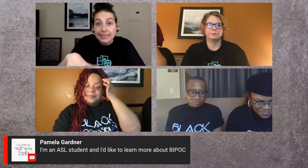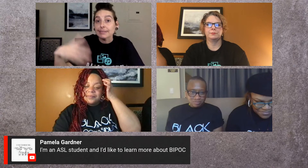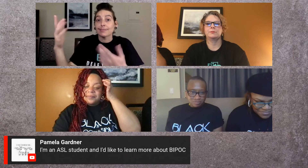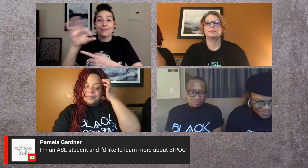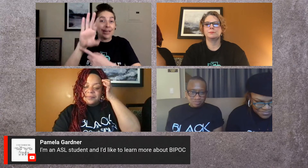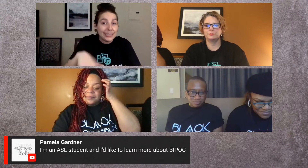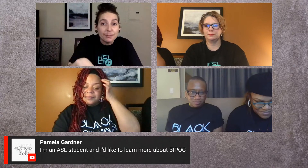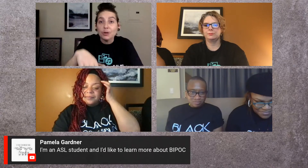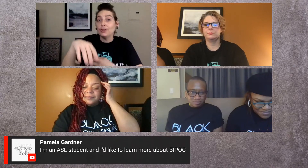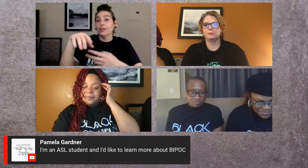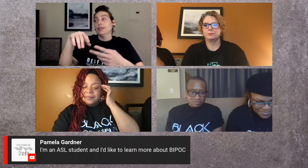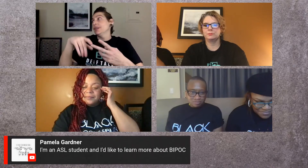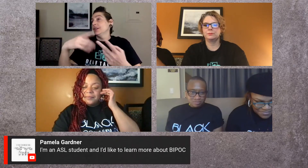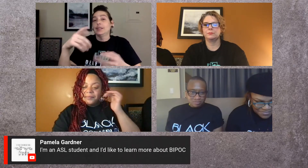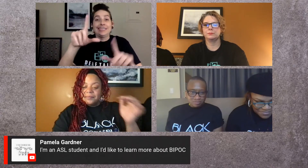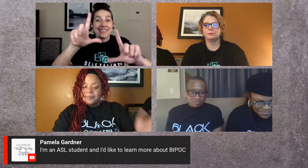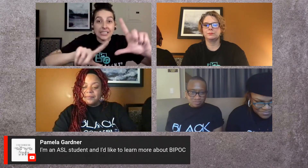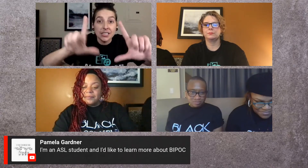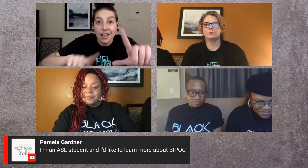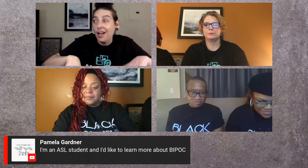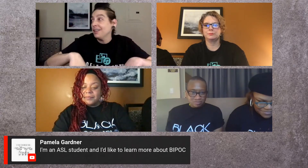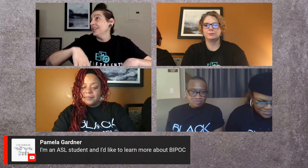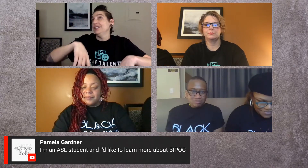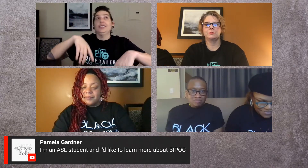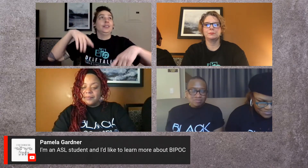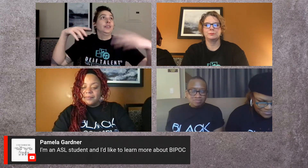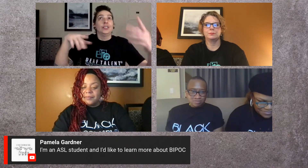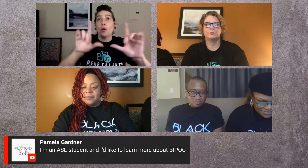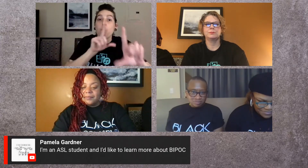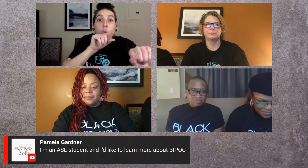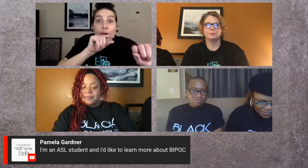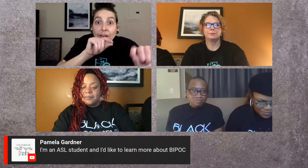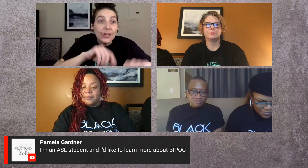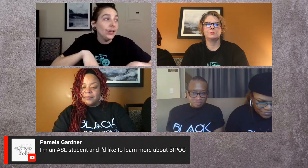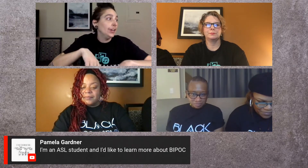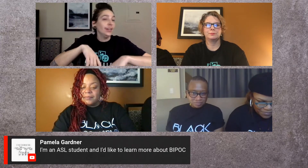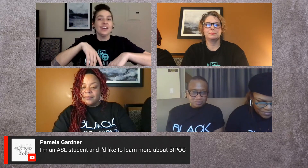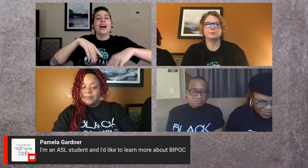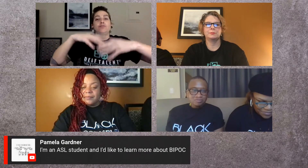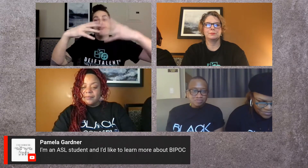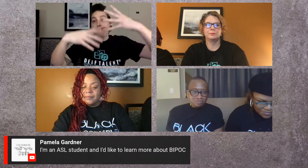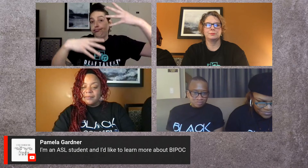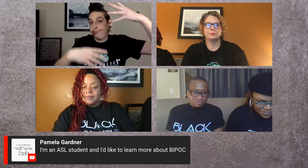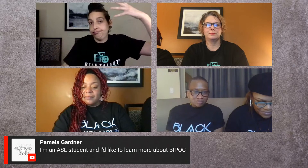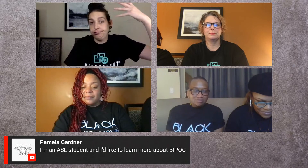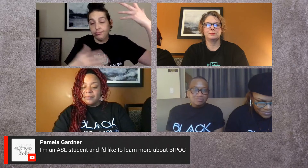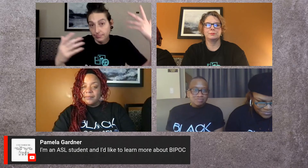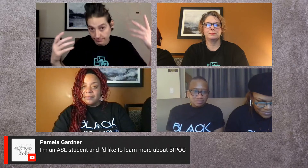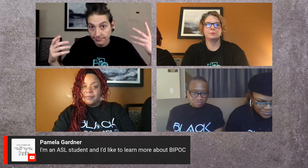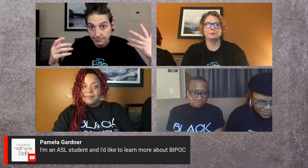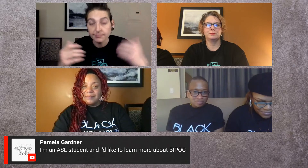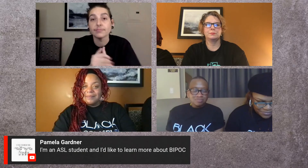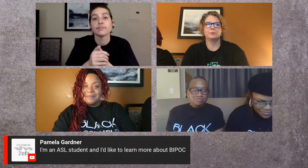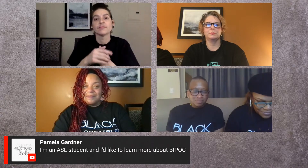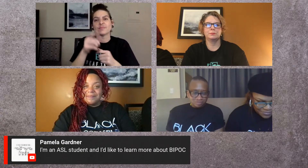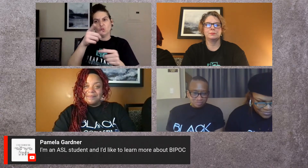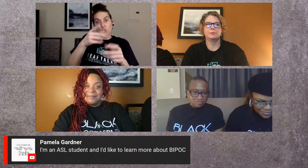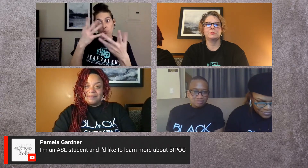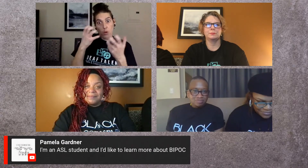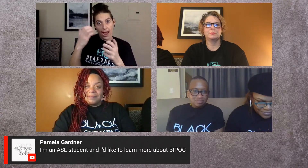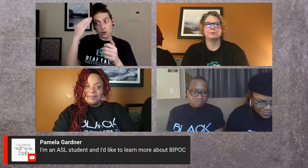On any of our social media platforms about DTMEC, on TikTok, on Twitter.